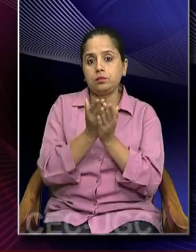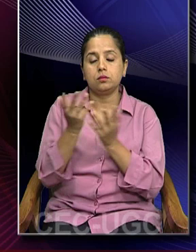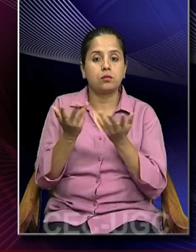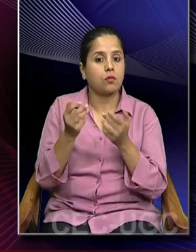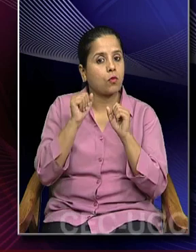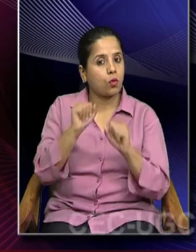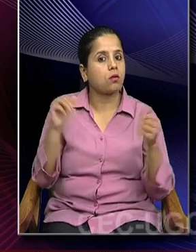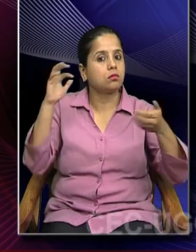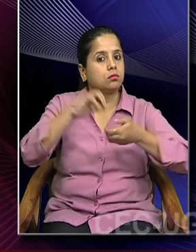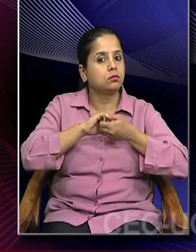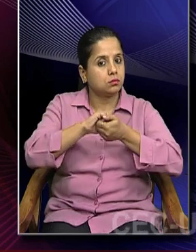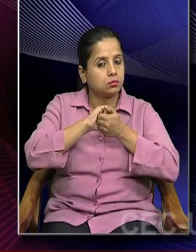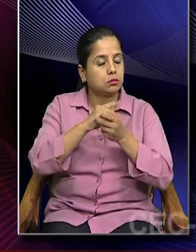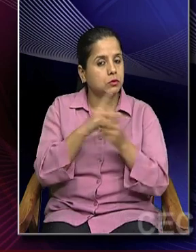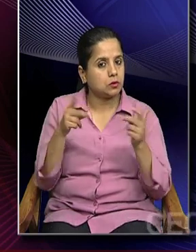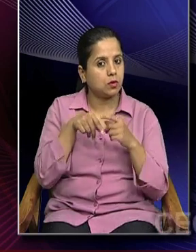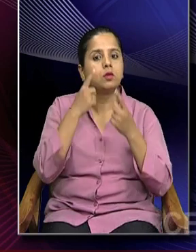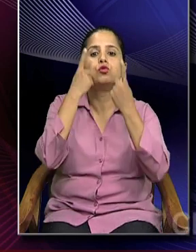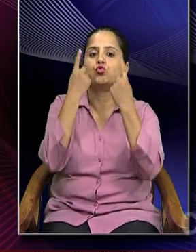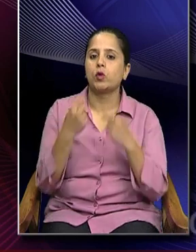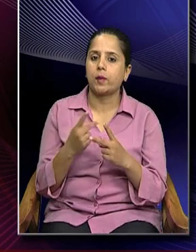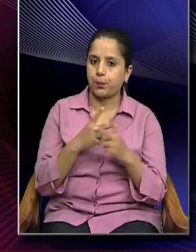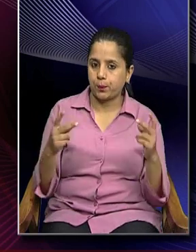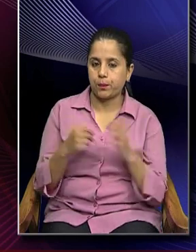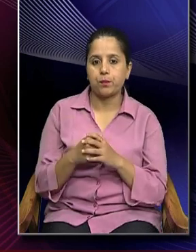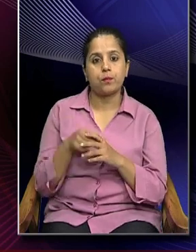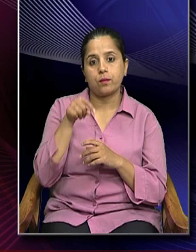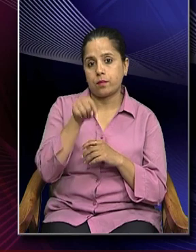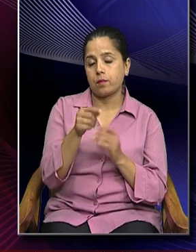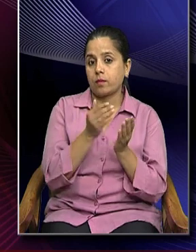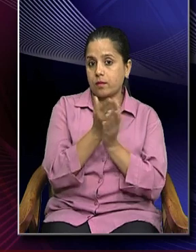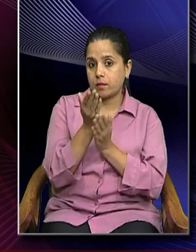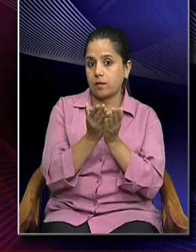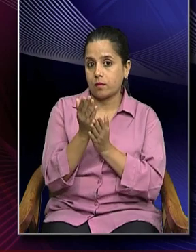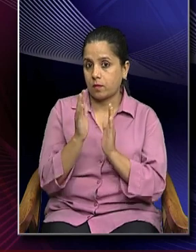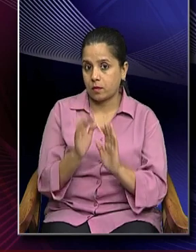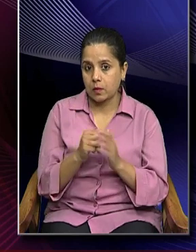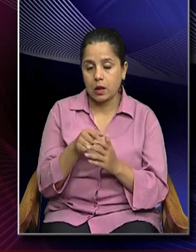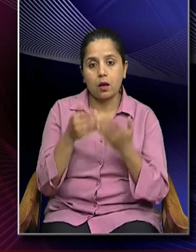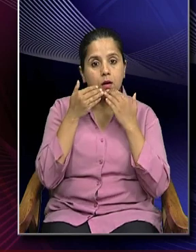your collaborative assessment. In this method,